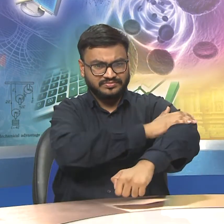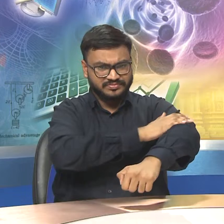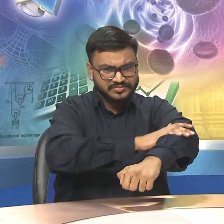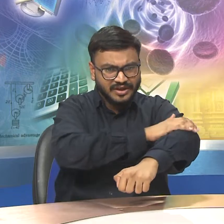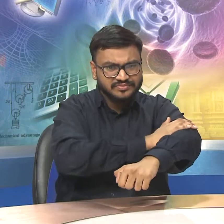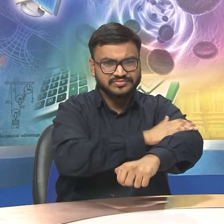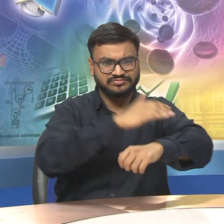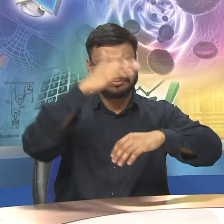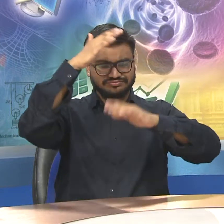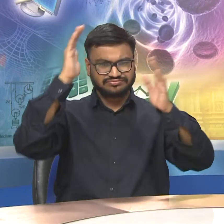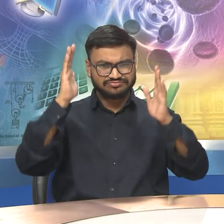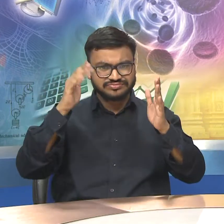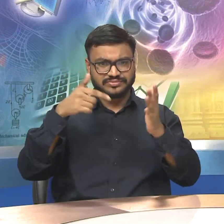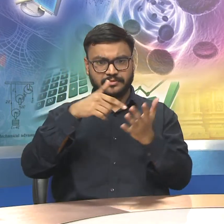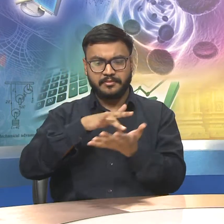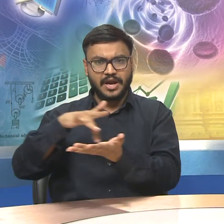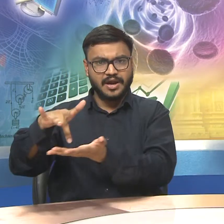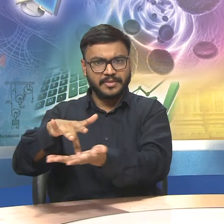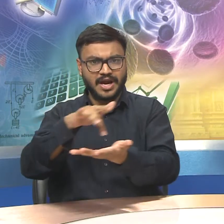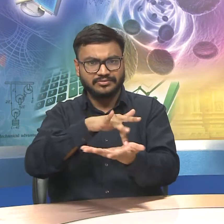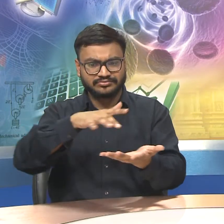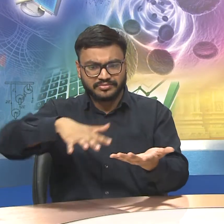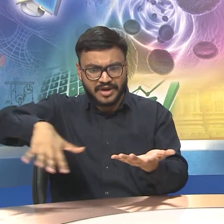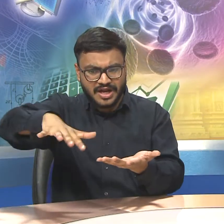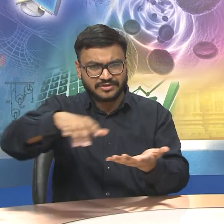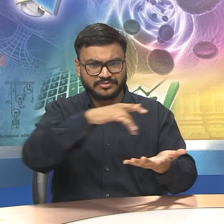This means the place of the body or in the